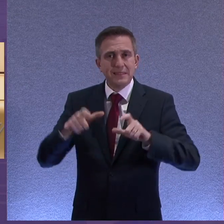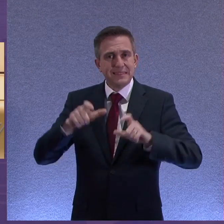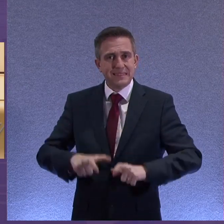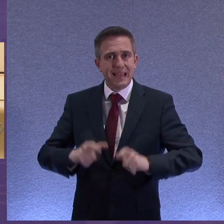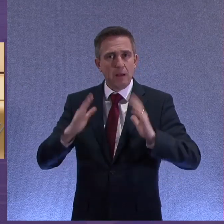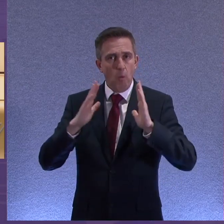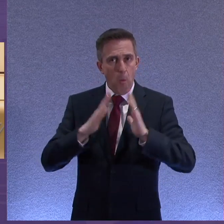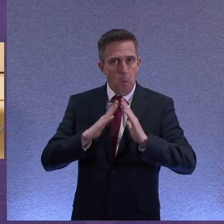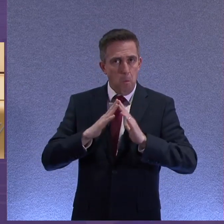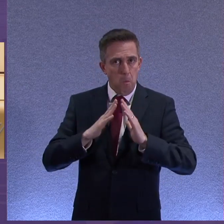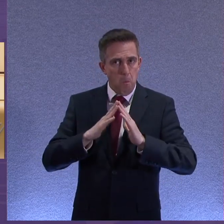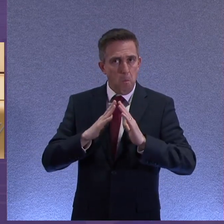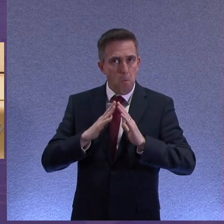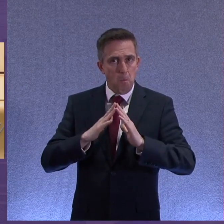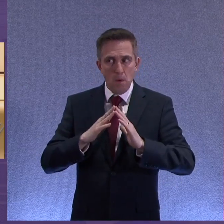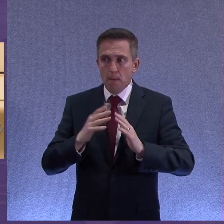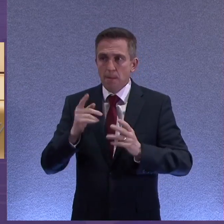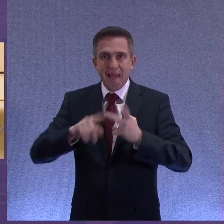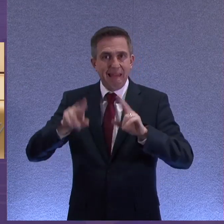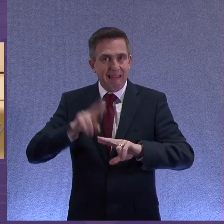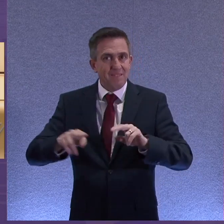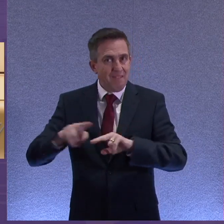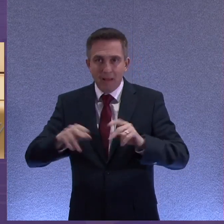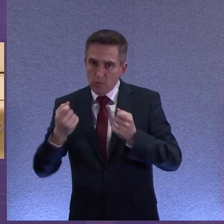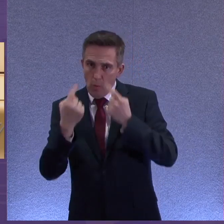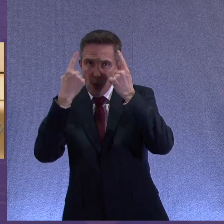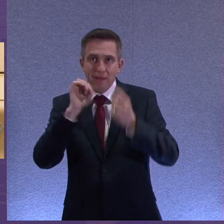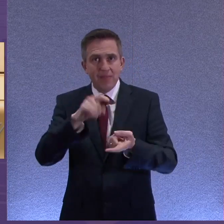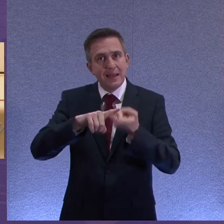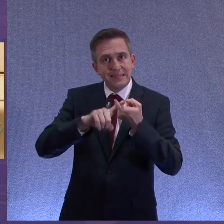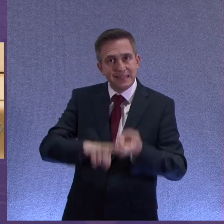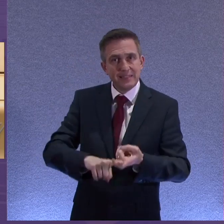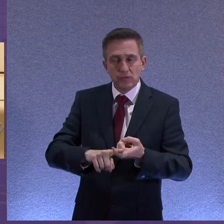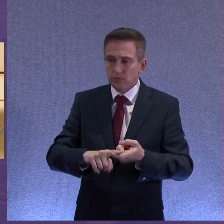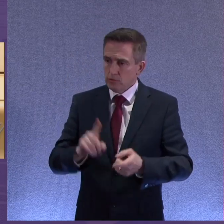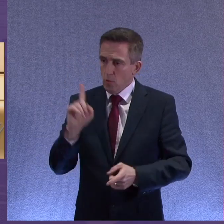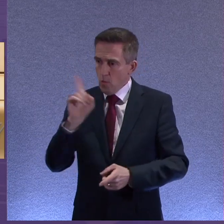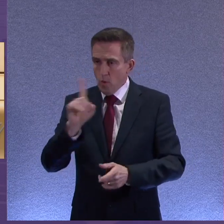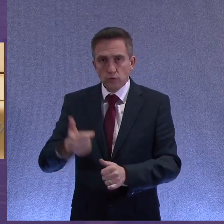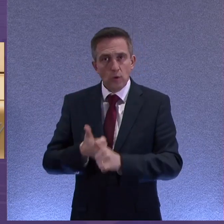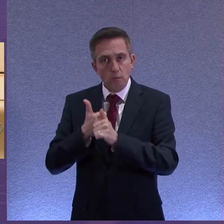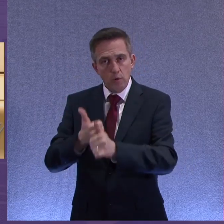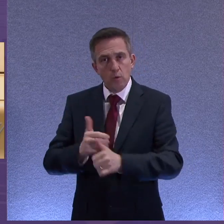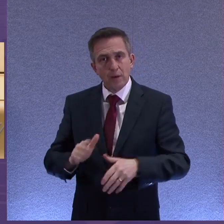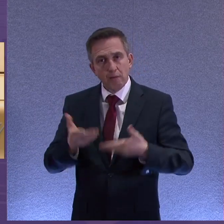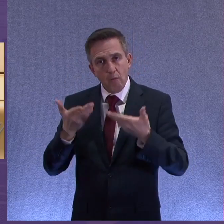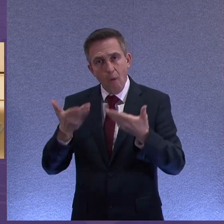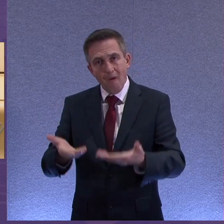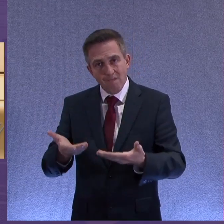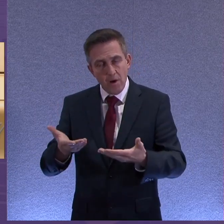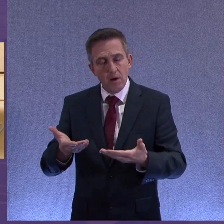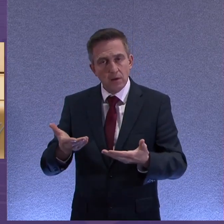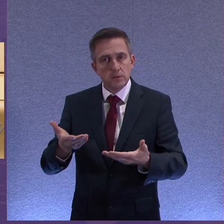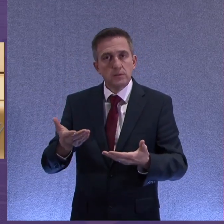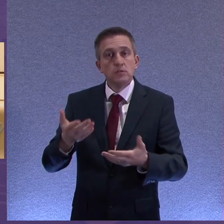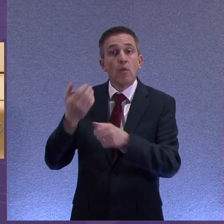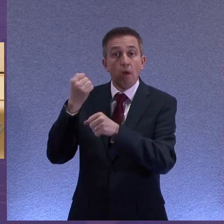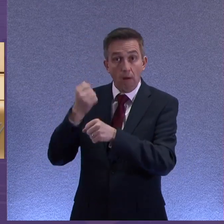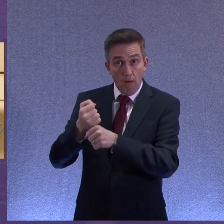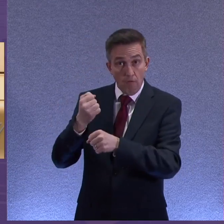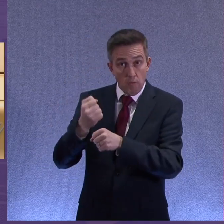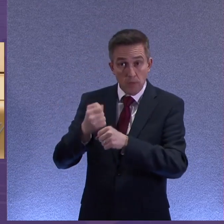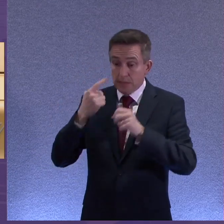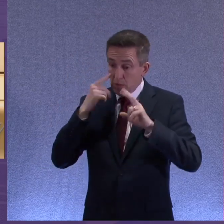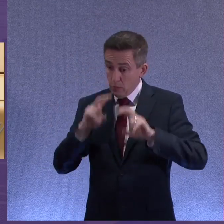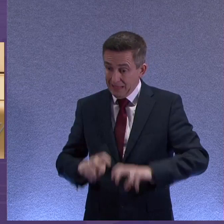where their family does not know about that and what support we might then offer. So we are giving that active consideration. I'd